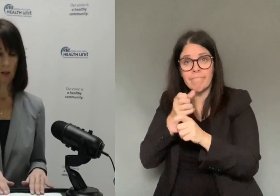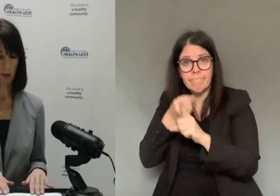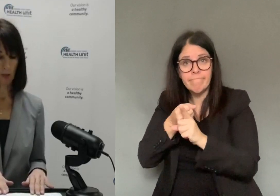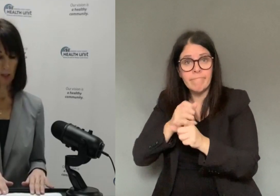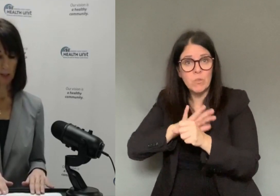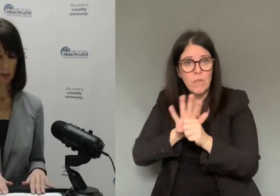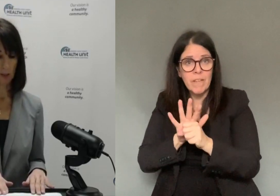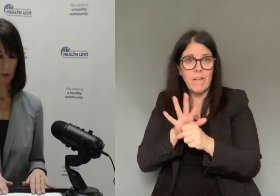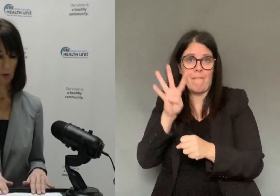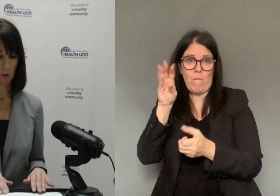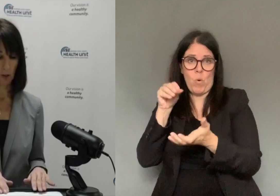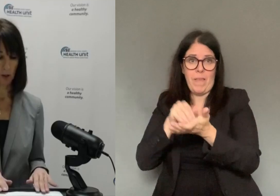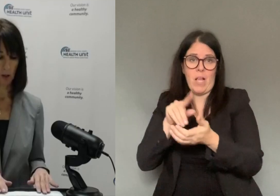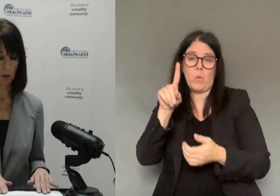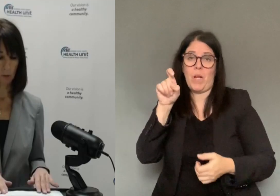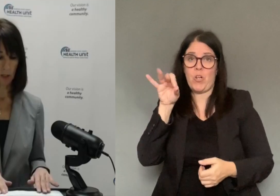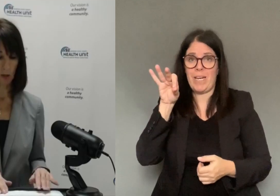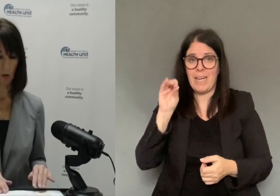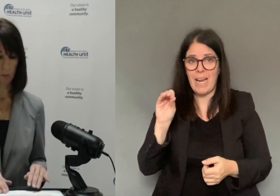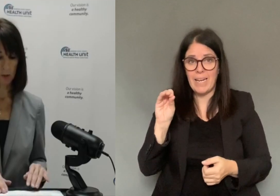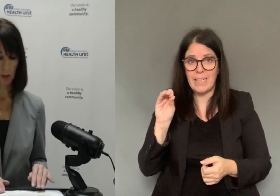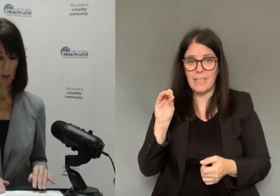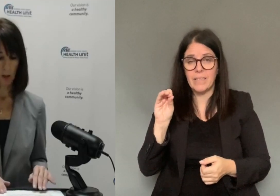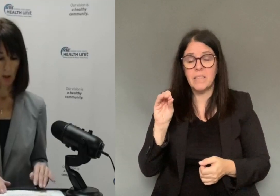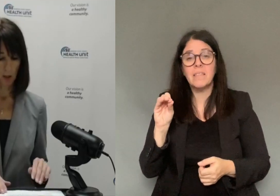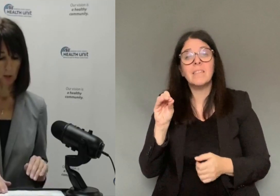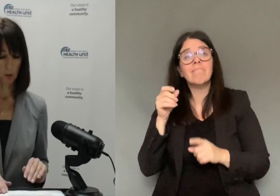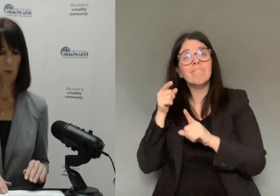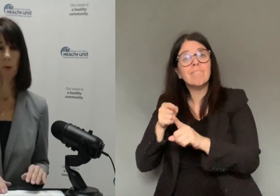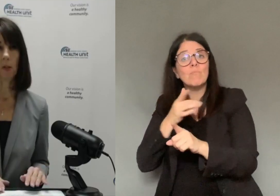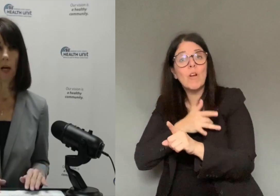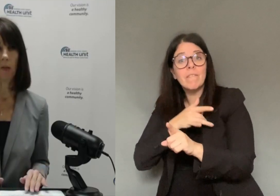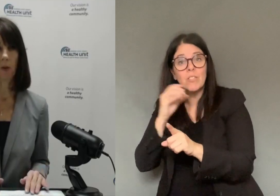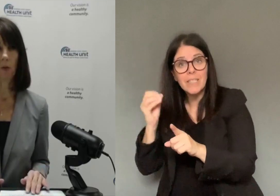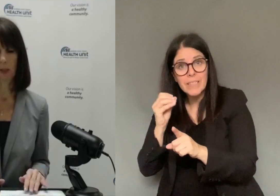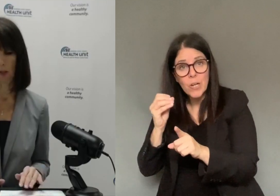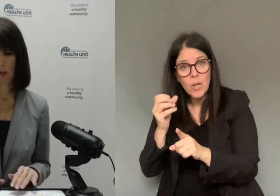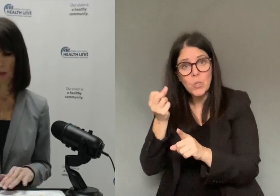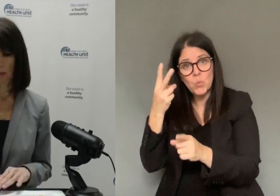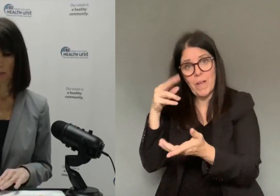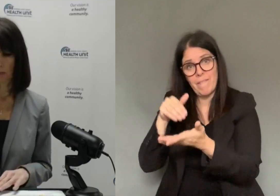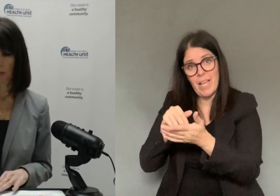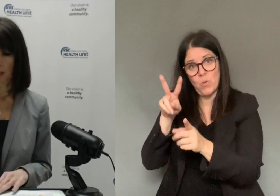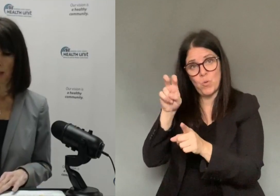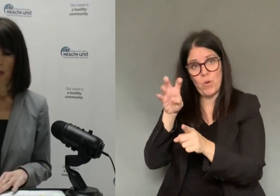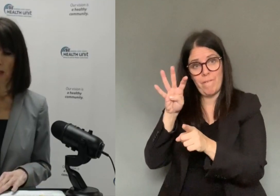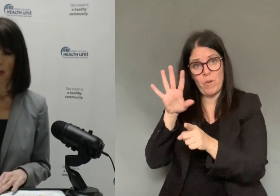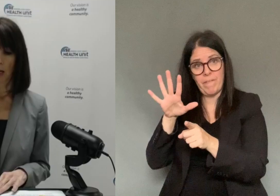42% of our cases have occurred in long-term care homes, including both staff and residents.